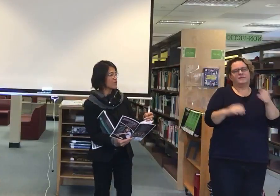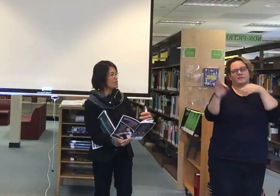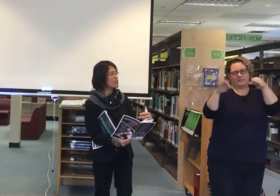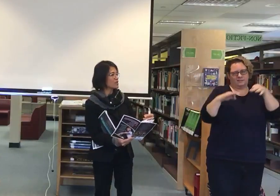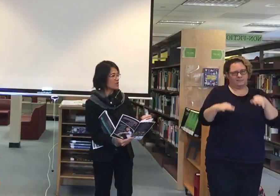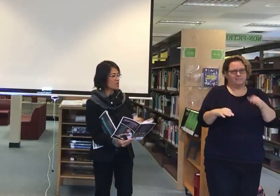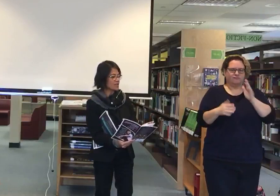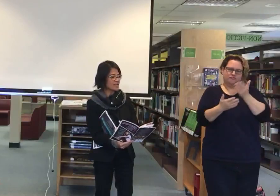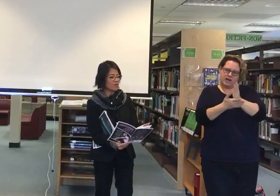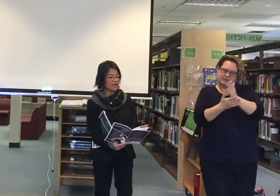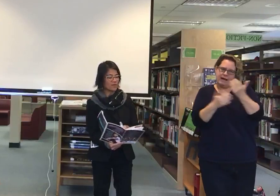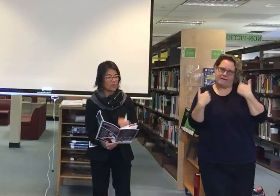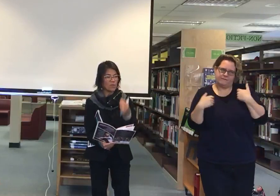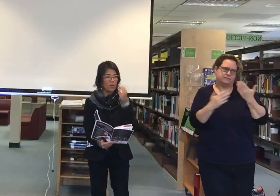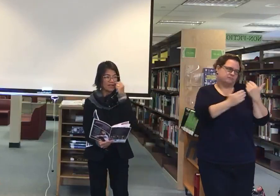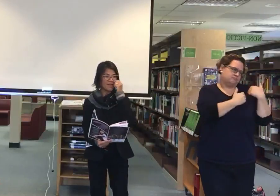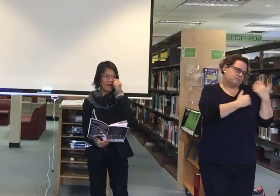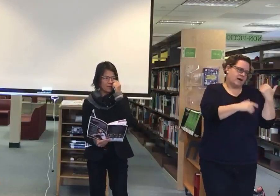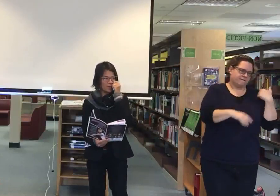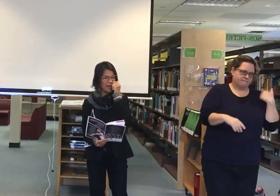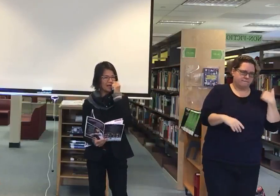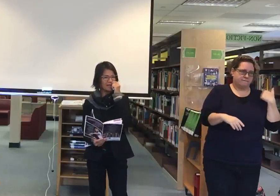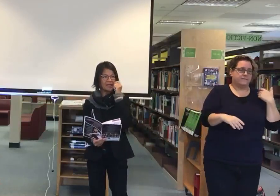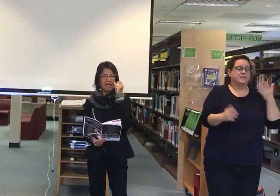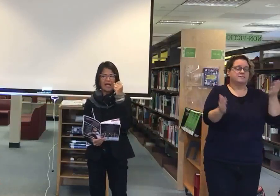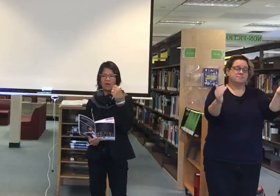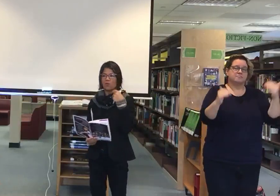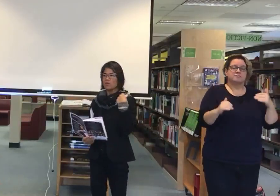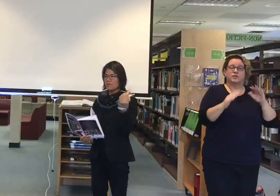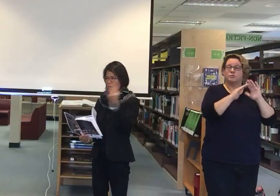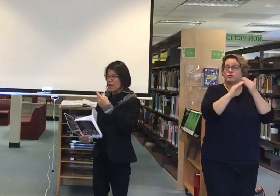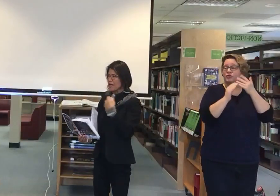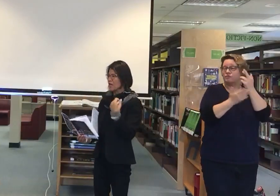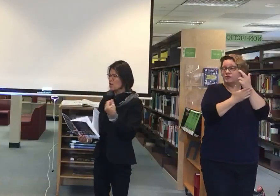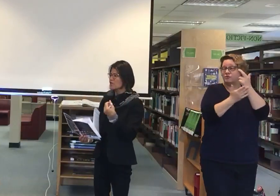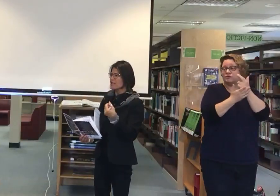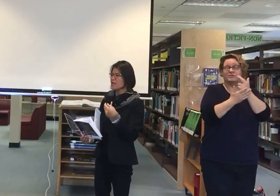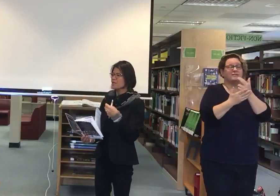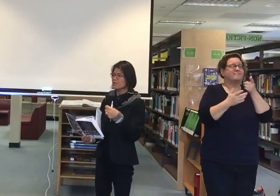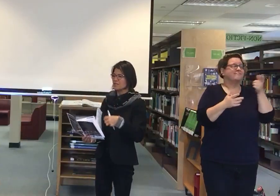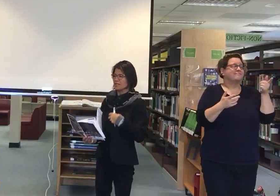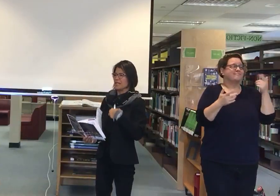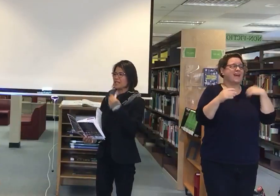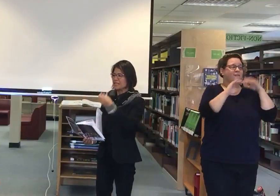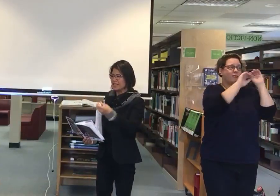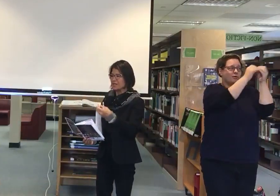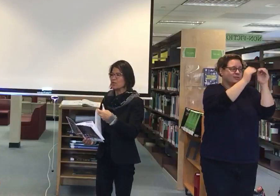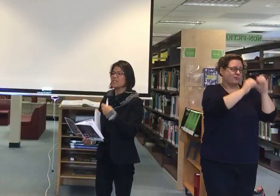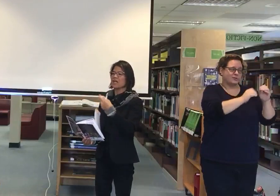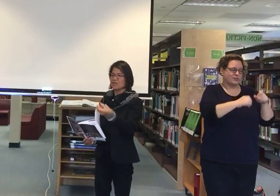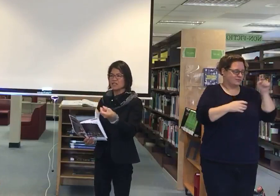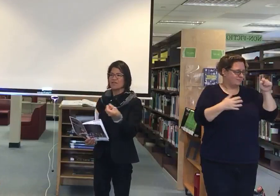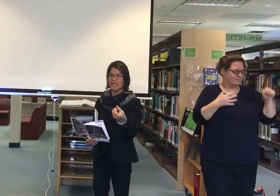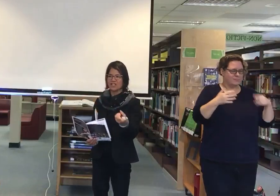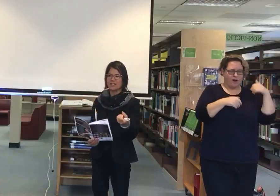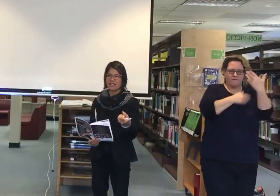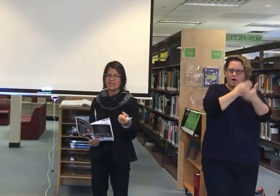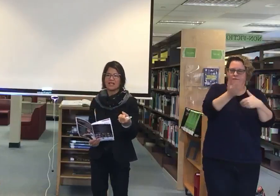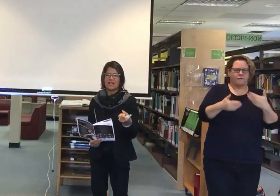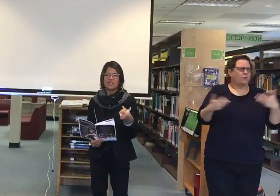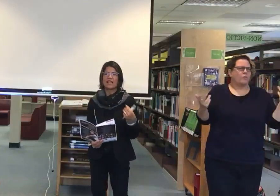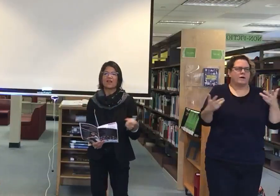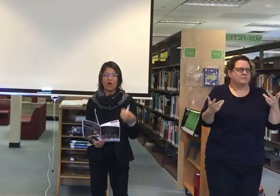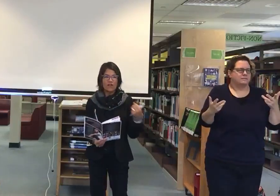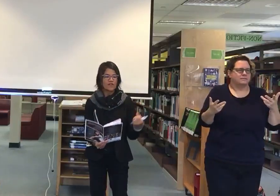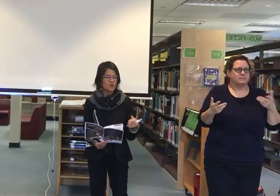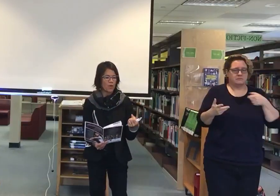about community resources and what's available, and you know, encouraging them to take the lead and reaching out to different